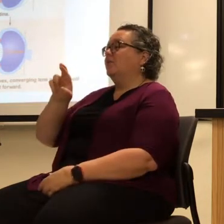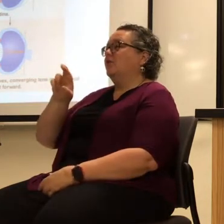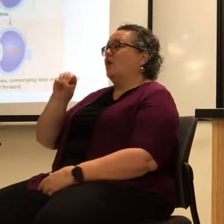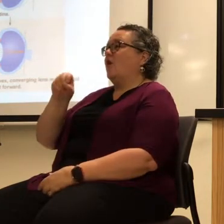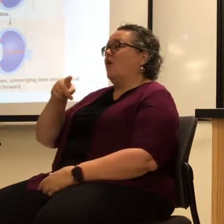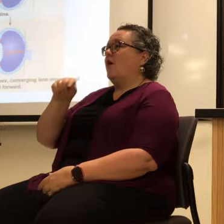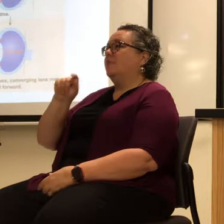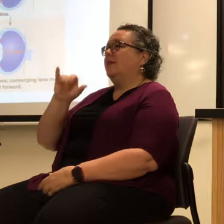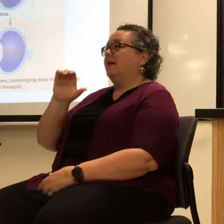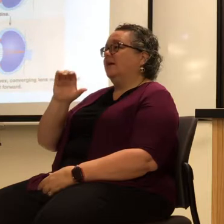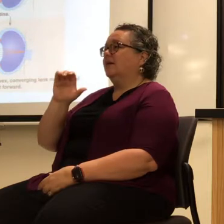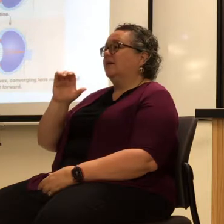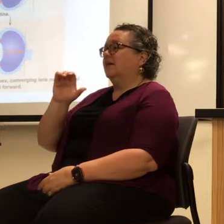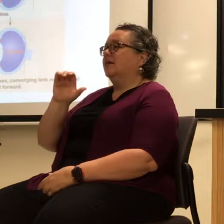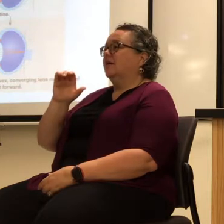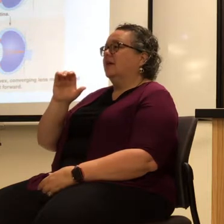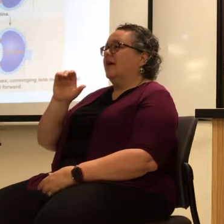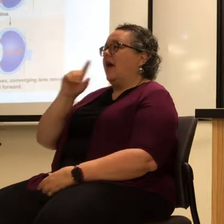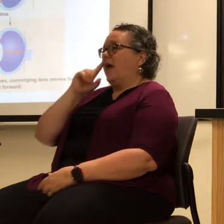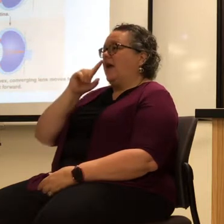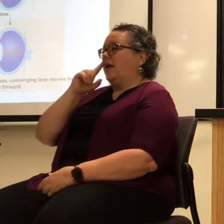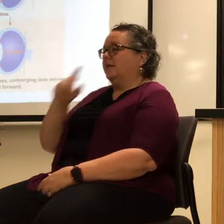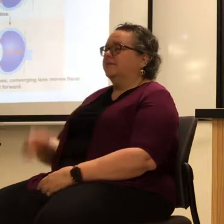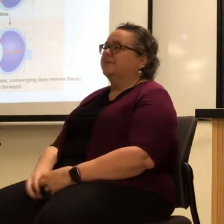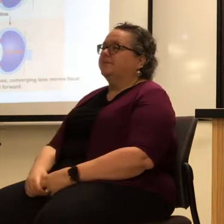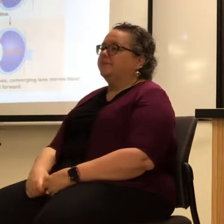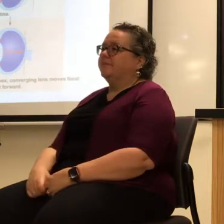hyperopic eye.